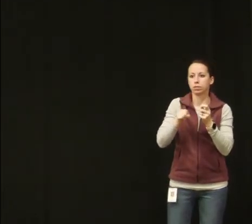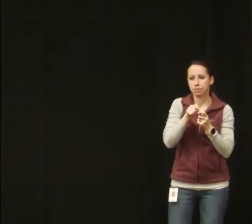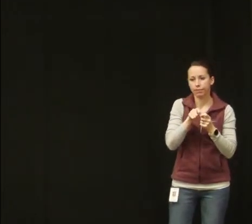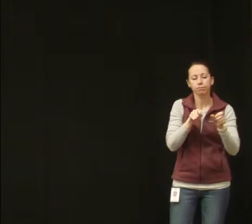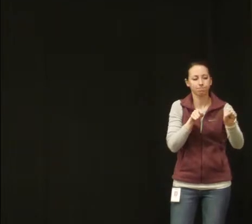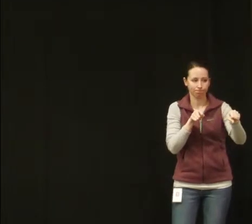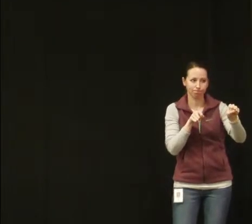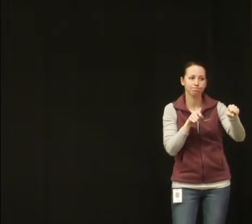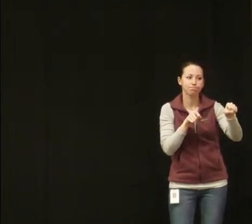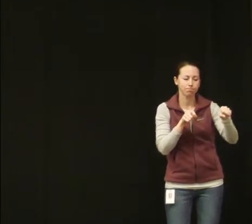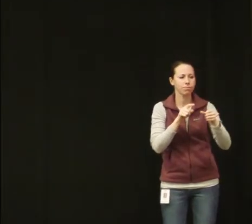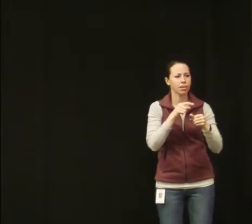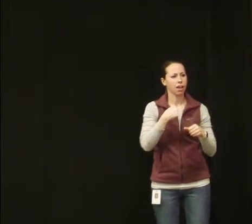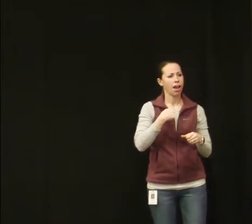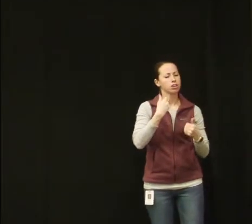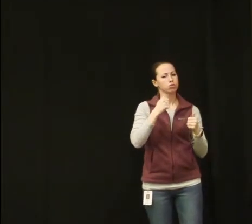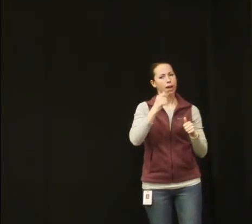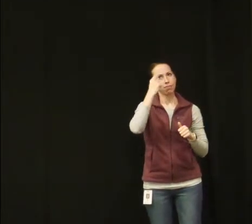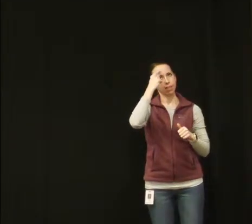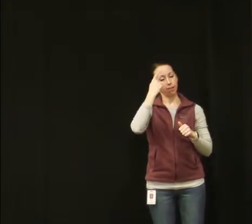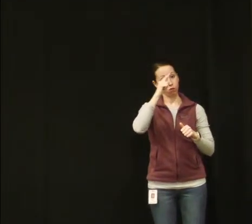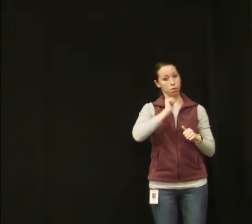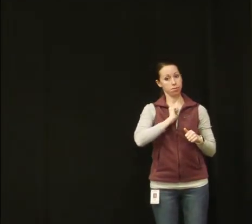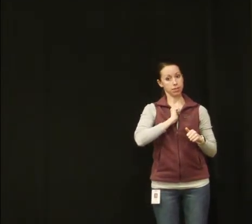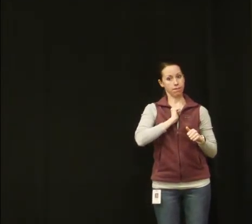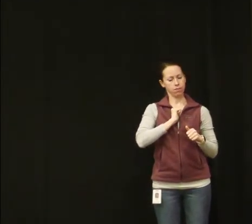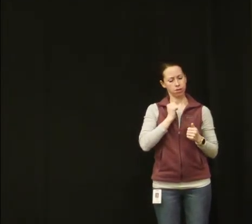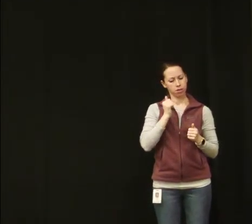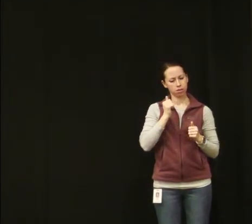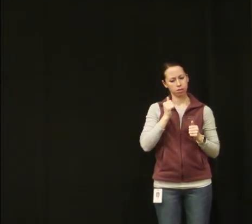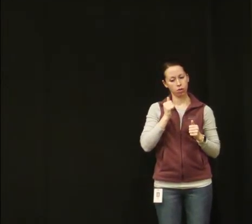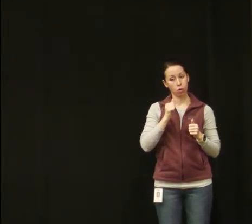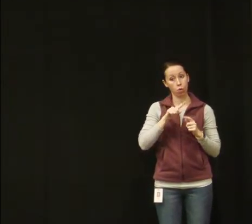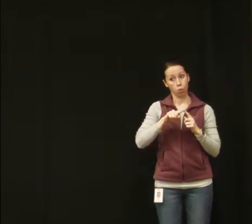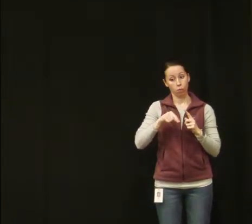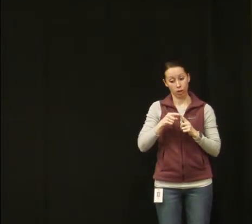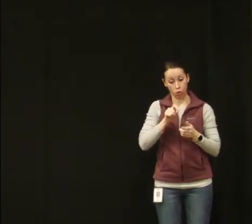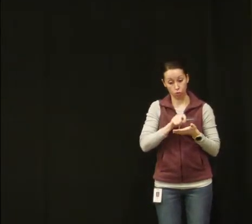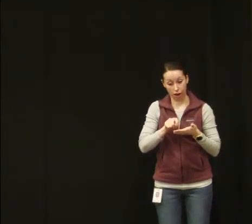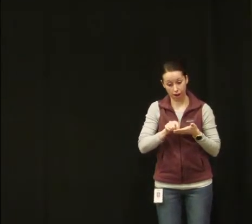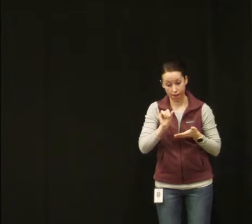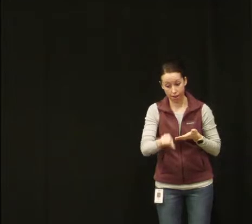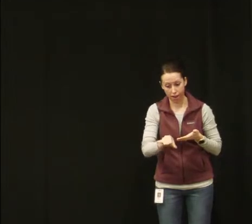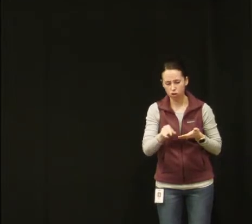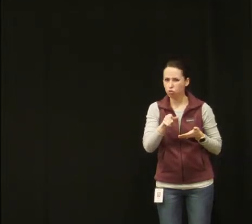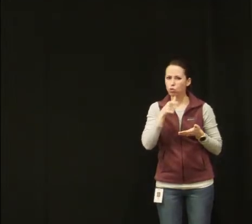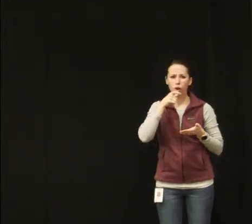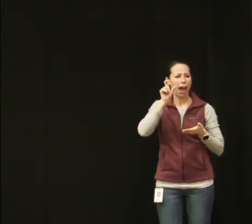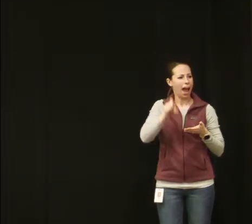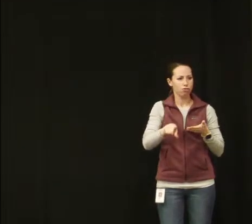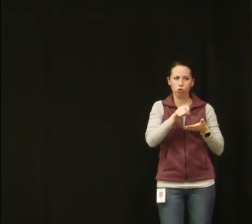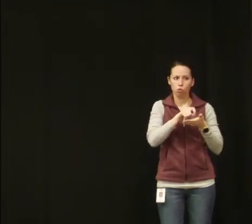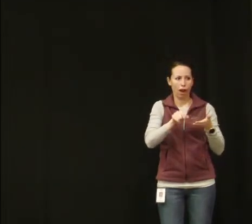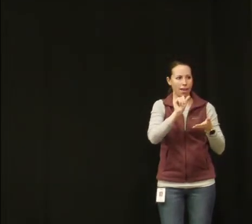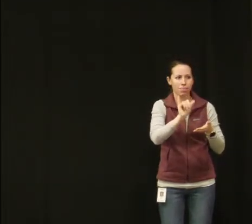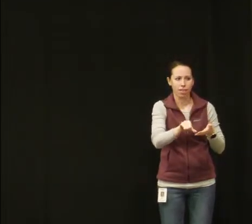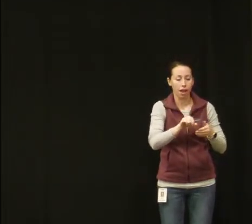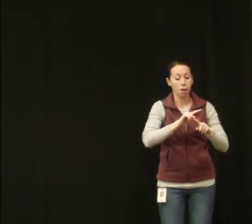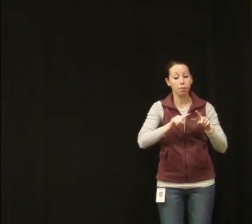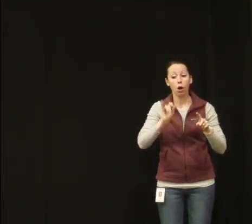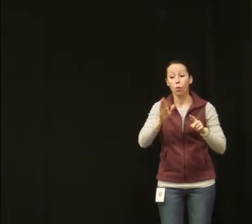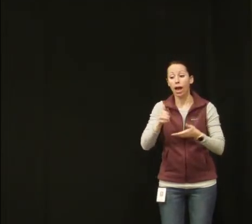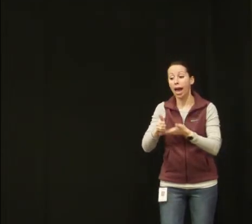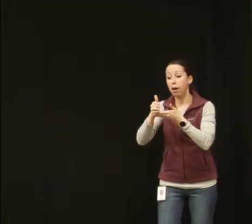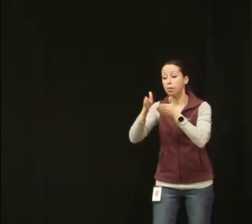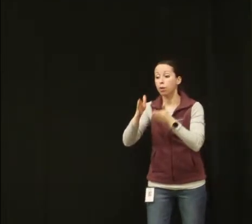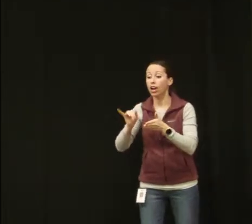always try to think about is just, you don't have to write that, but if that would make it easier for someone to find if they were doing a